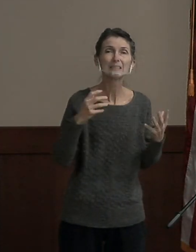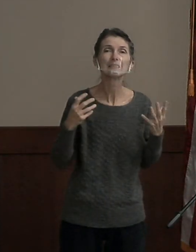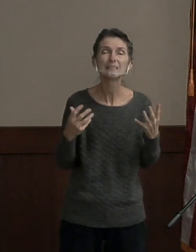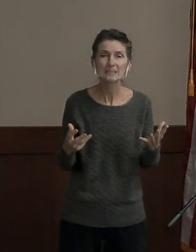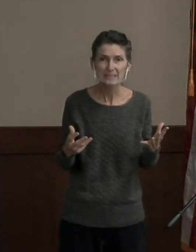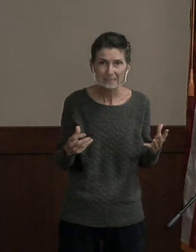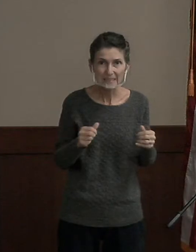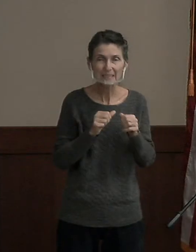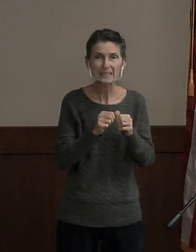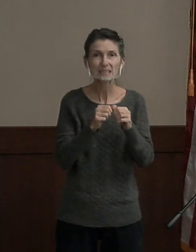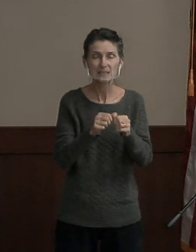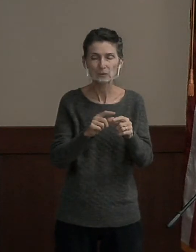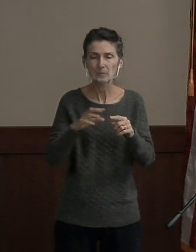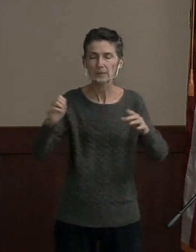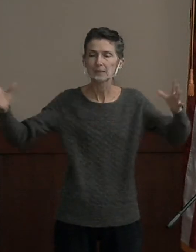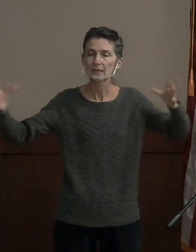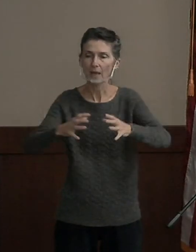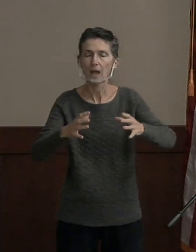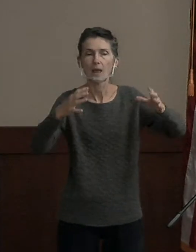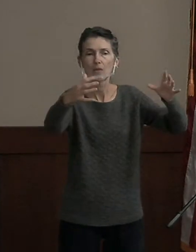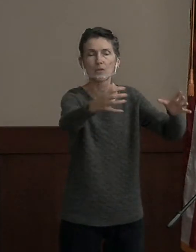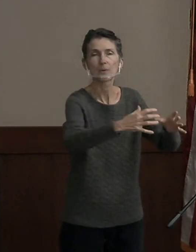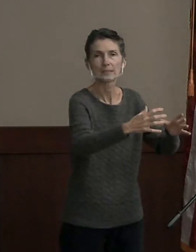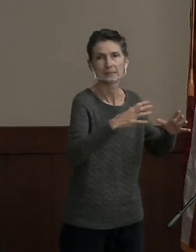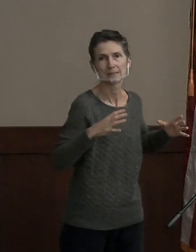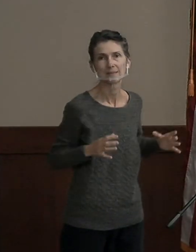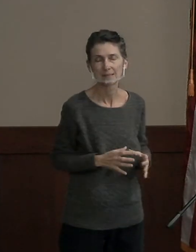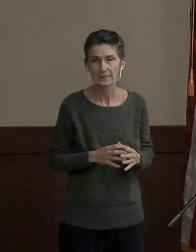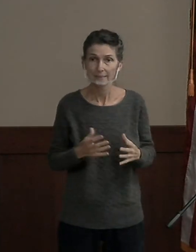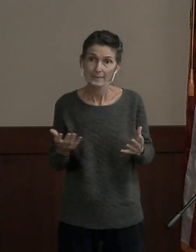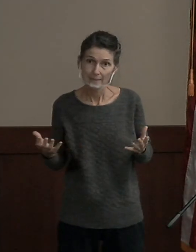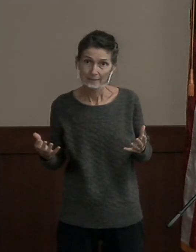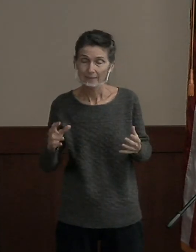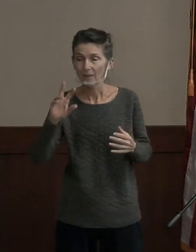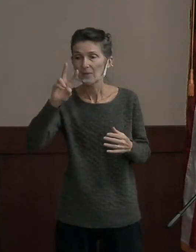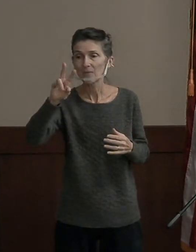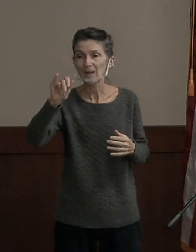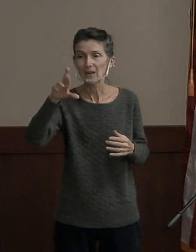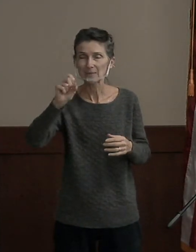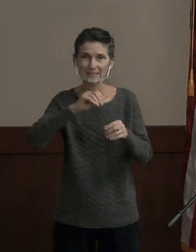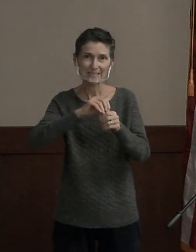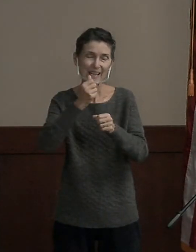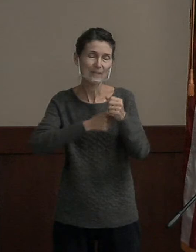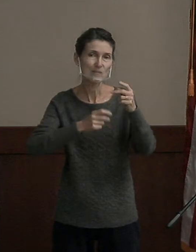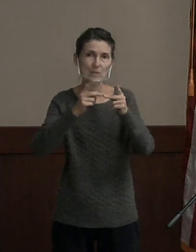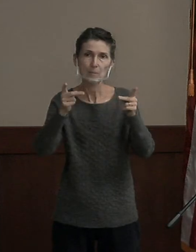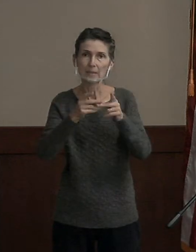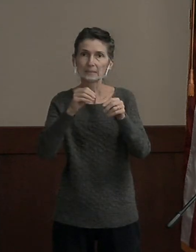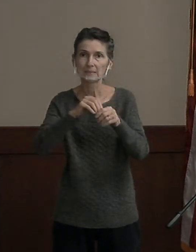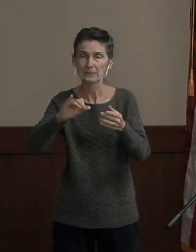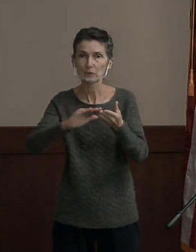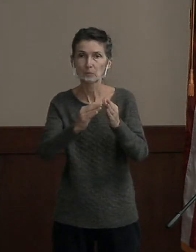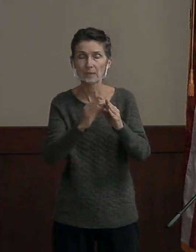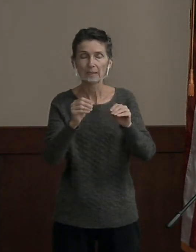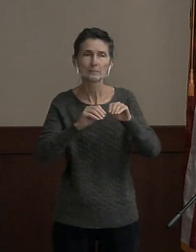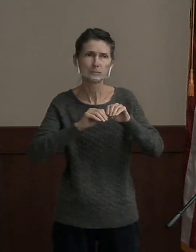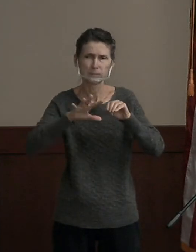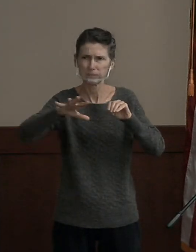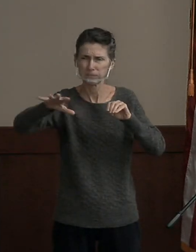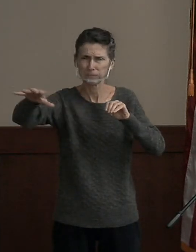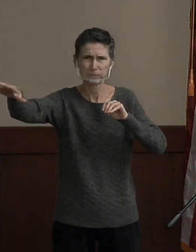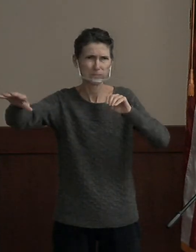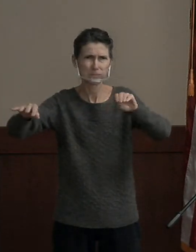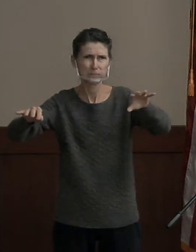and continues to be gatherings. So simply put, the virus is everywhere in the community and is spreading at a very high